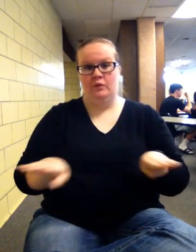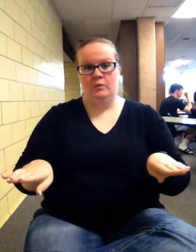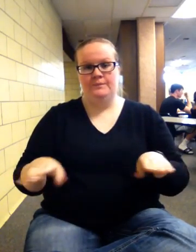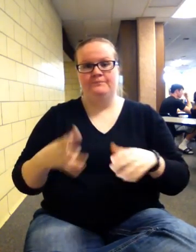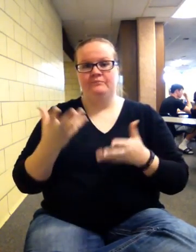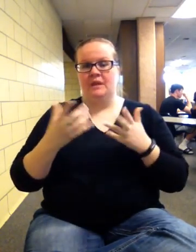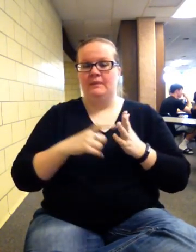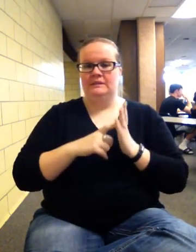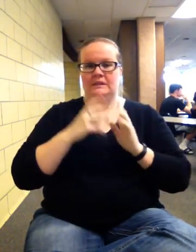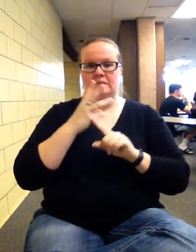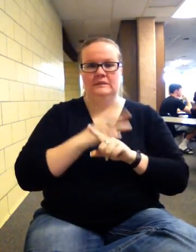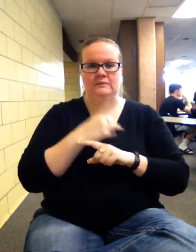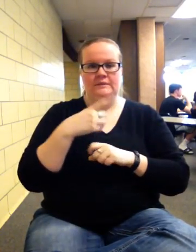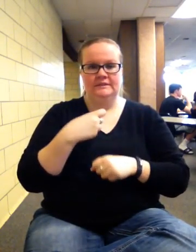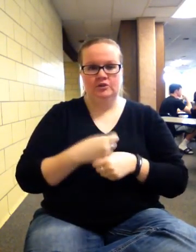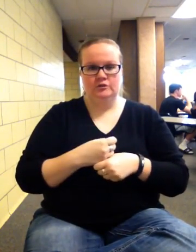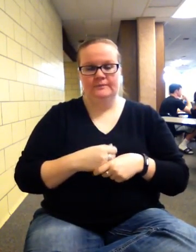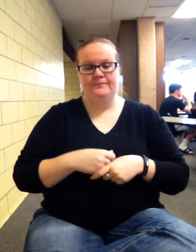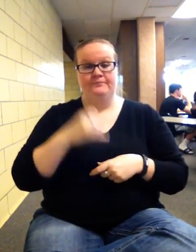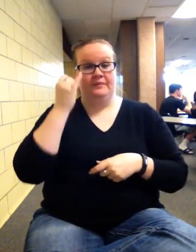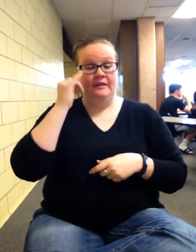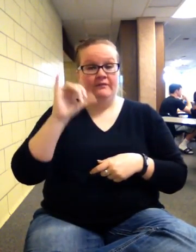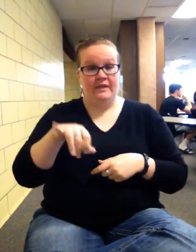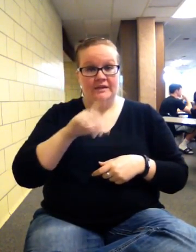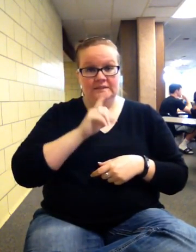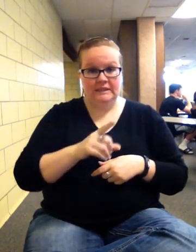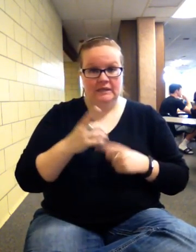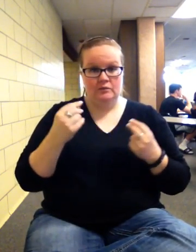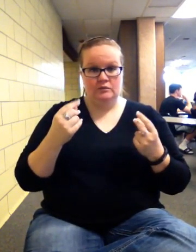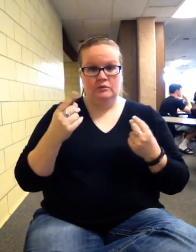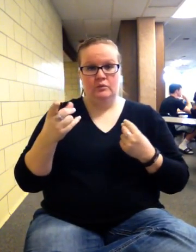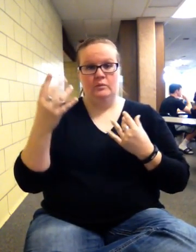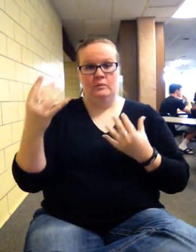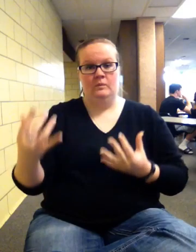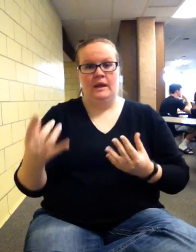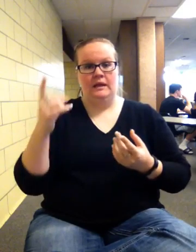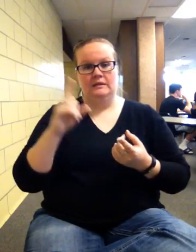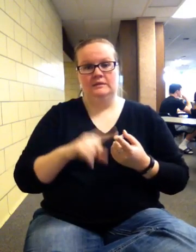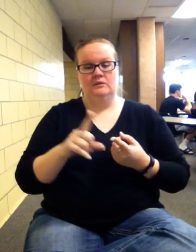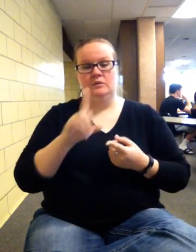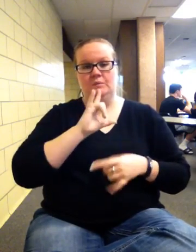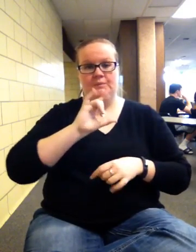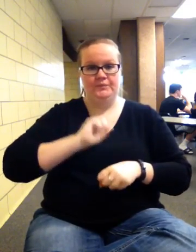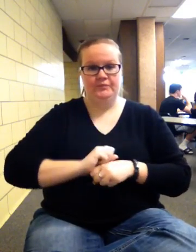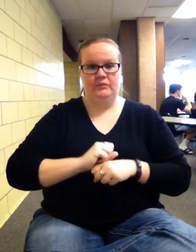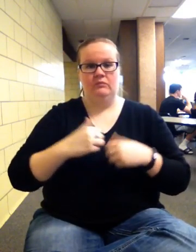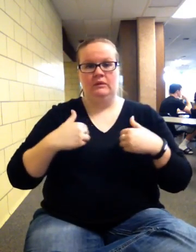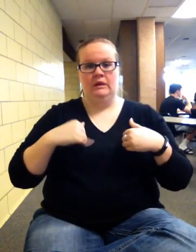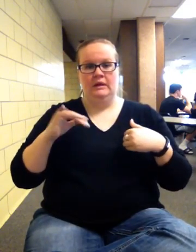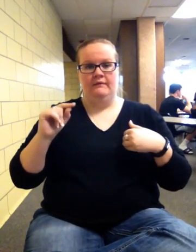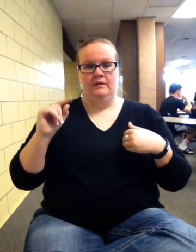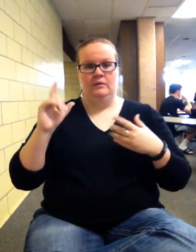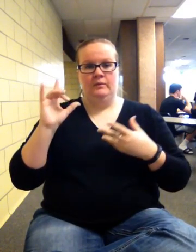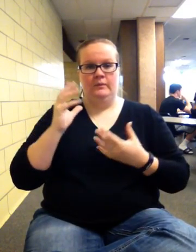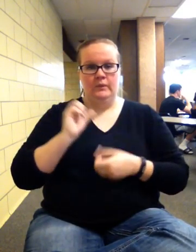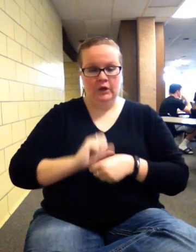six months or a year. If that's the case, what you do is you wait until you actually have it working and in service to say